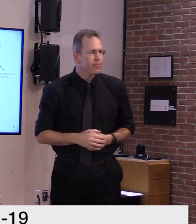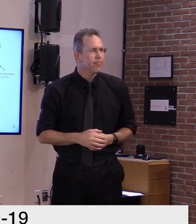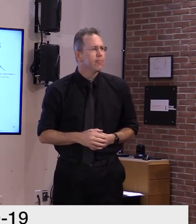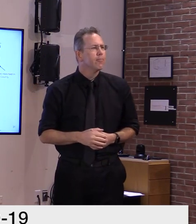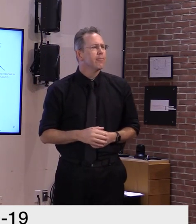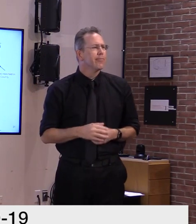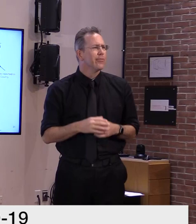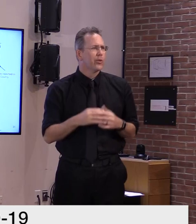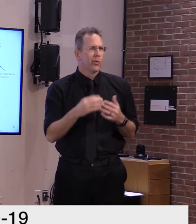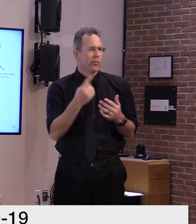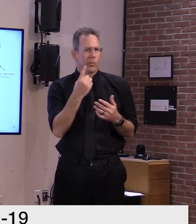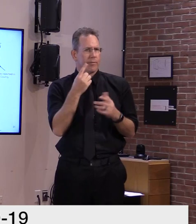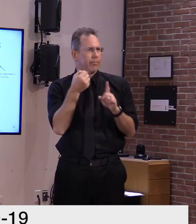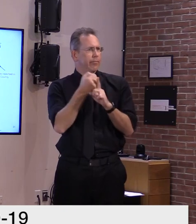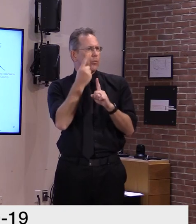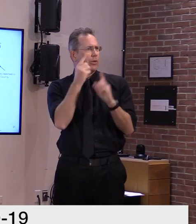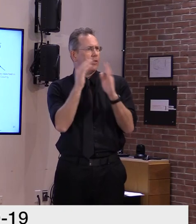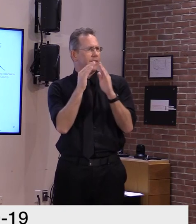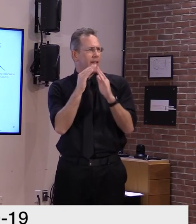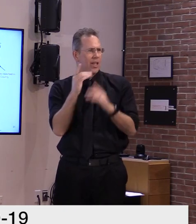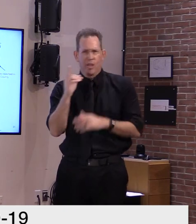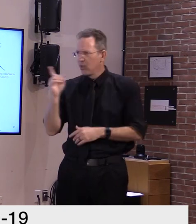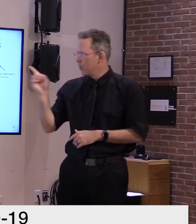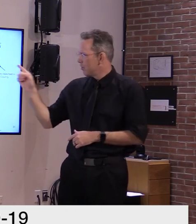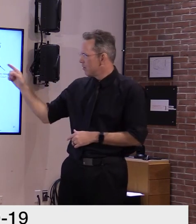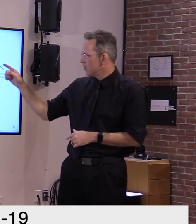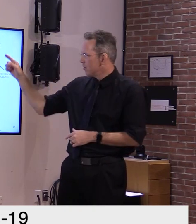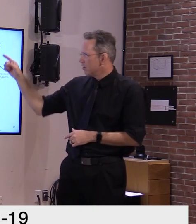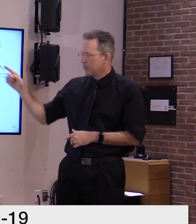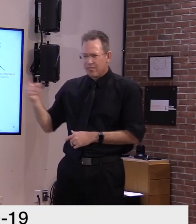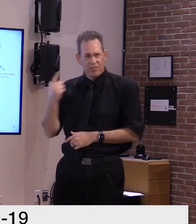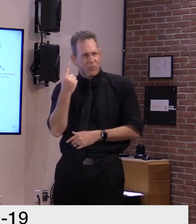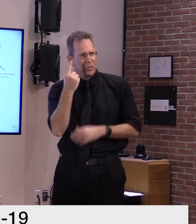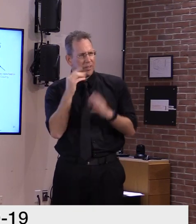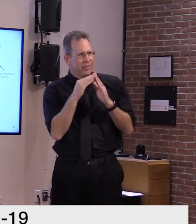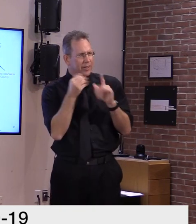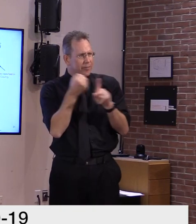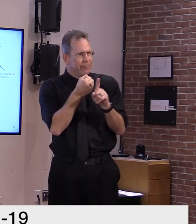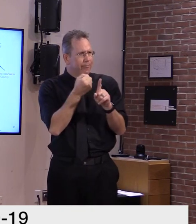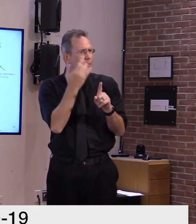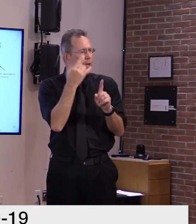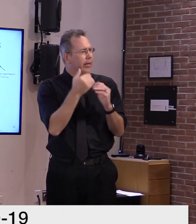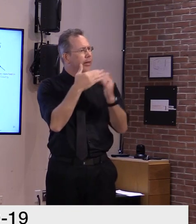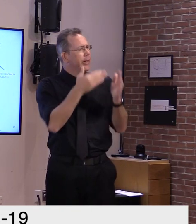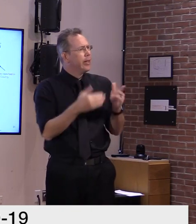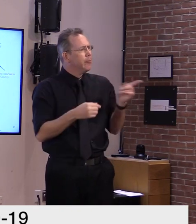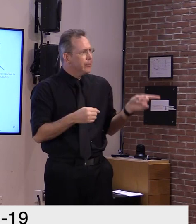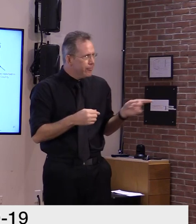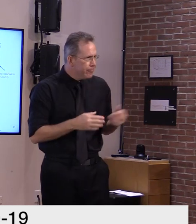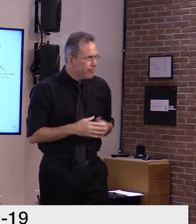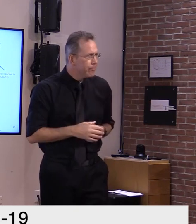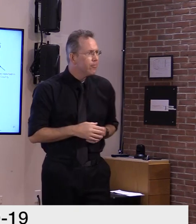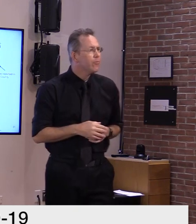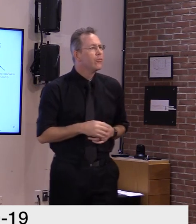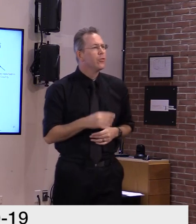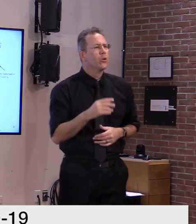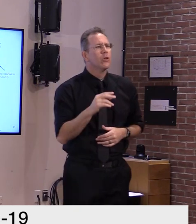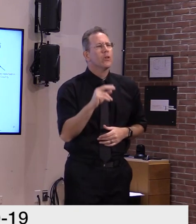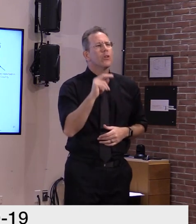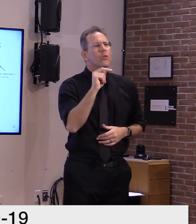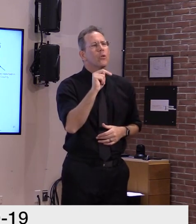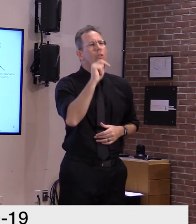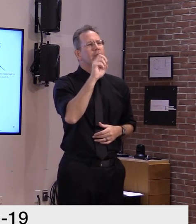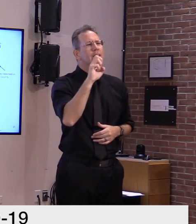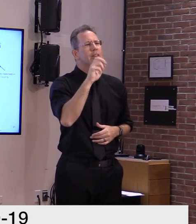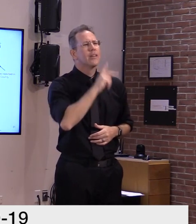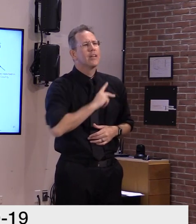places up there in the Northeast Kingdom. So just a reminder for those that live in the Northeast Kingdom to be careful and cautious about traveling to that part of